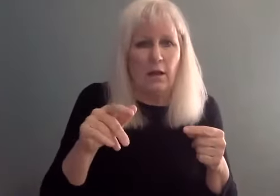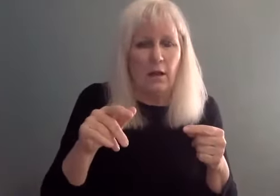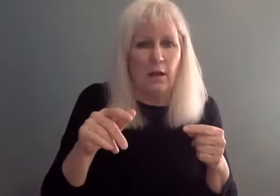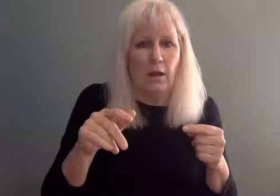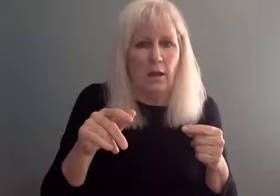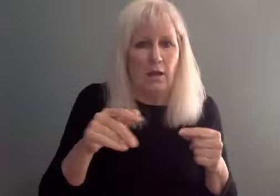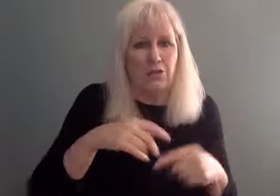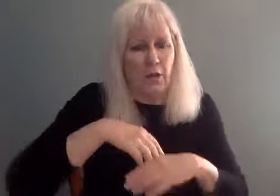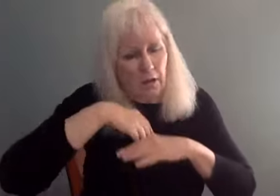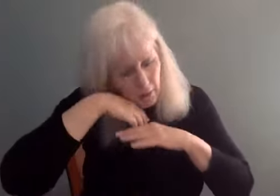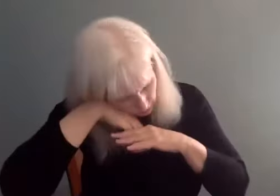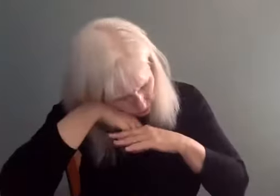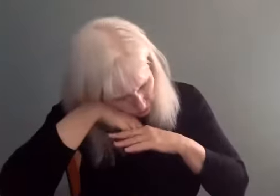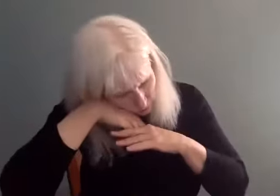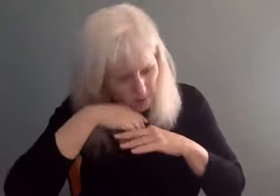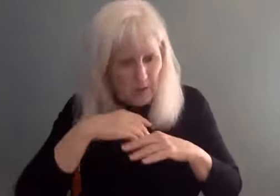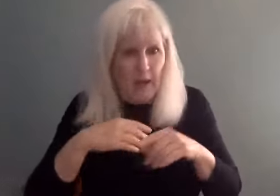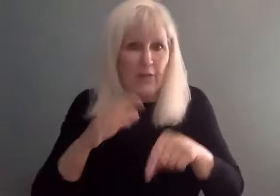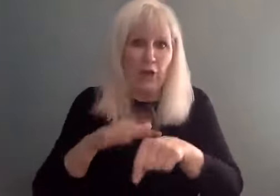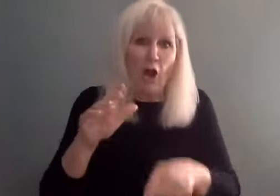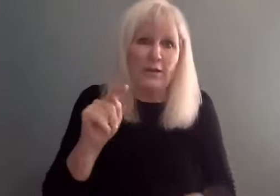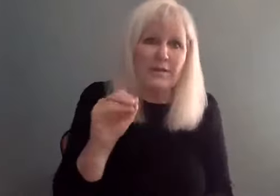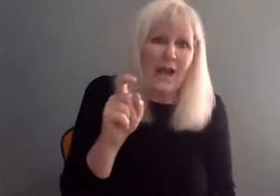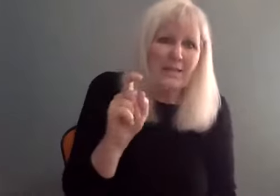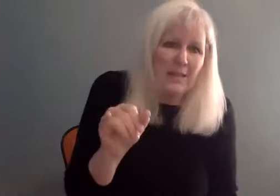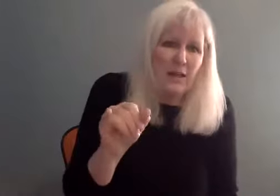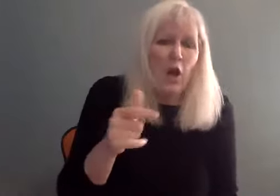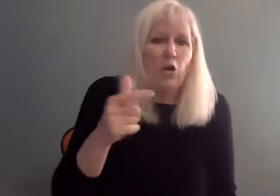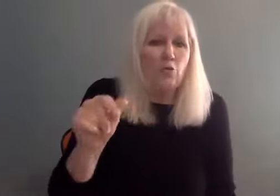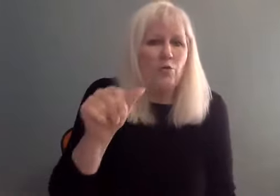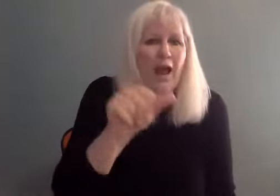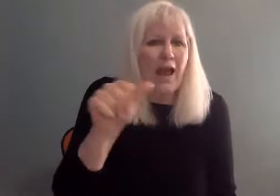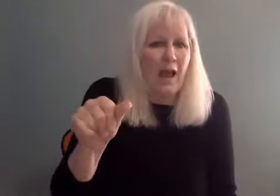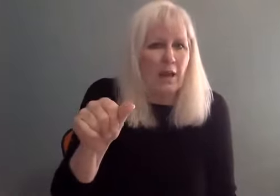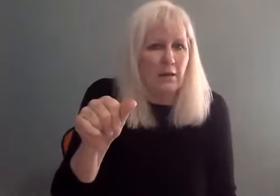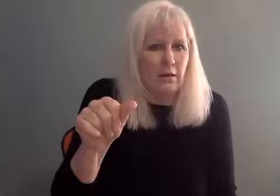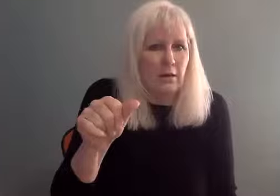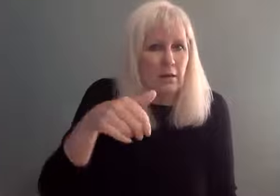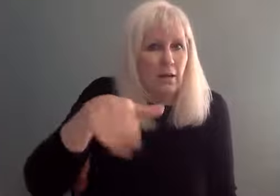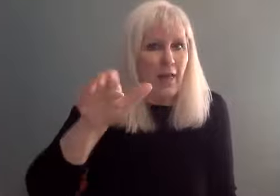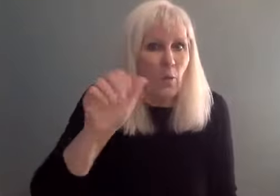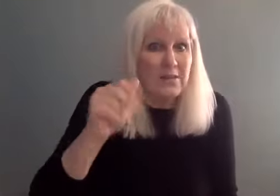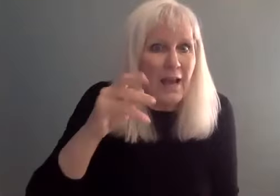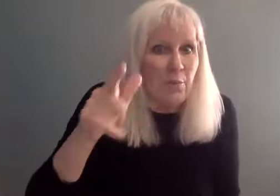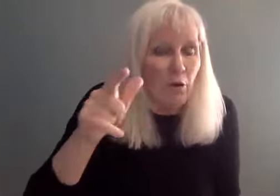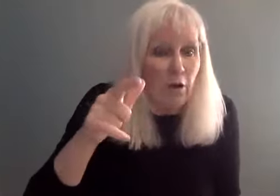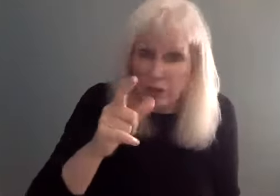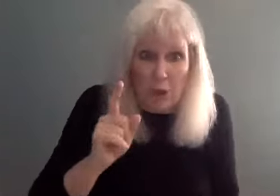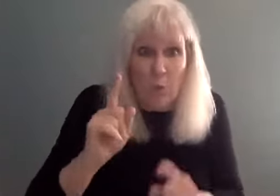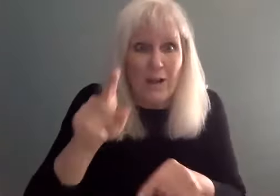out. And they called her a taxi to go to A&A, and we gave her a toast as she went out of the bar. That was April. I'm dying, but I'm feeling sorry for this girl going